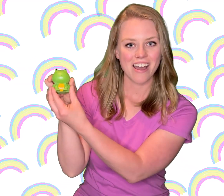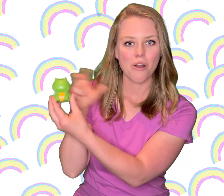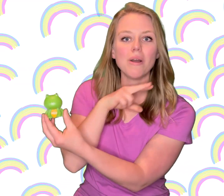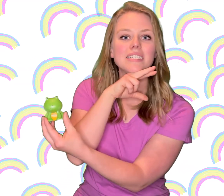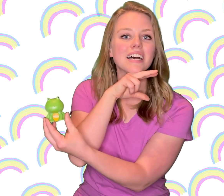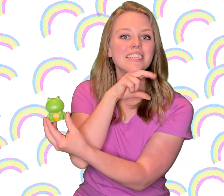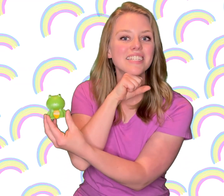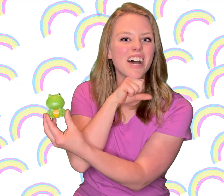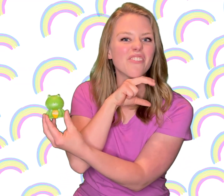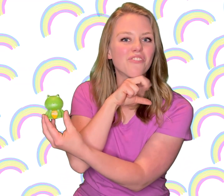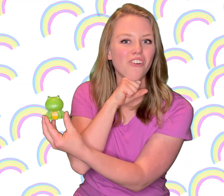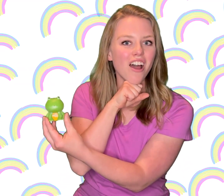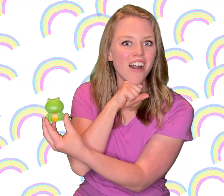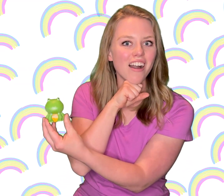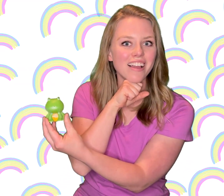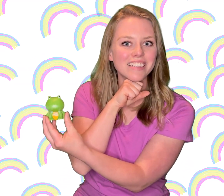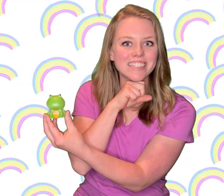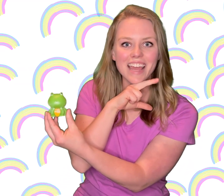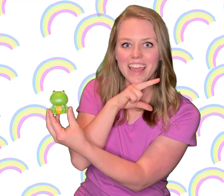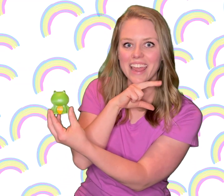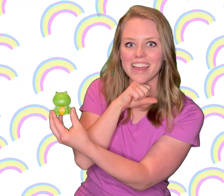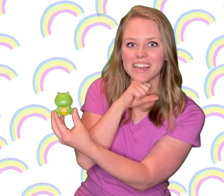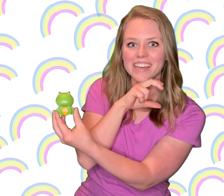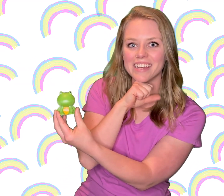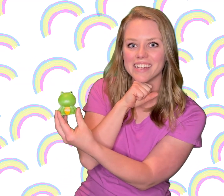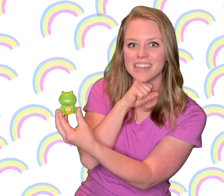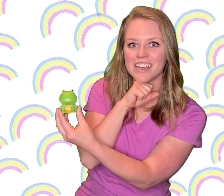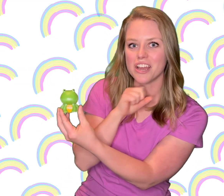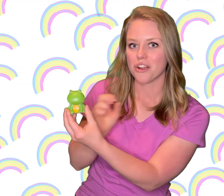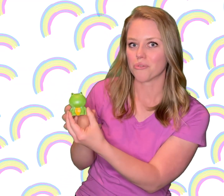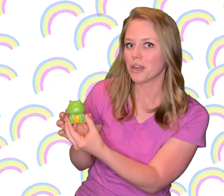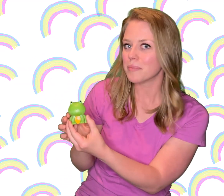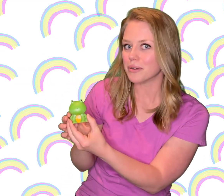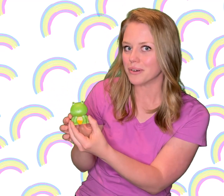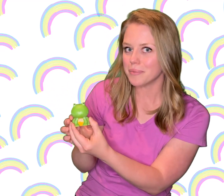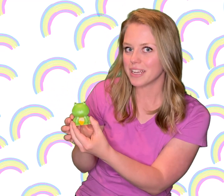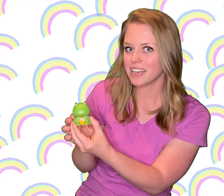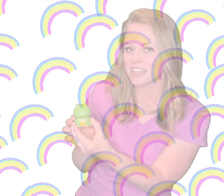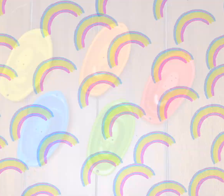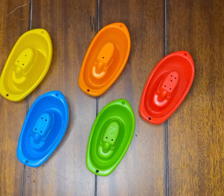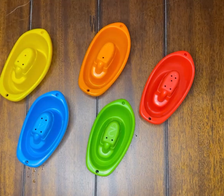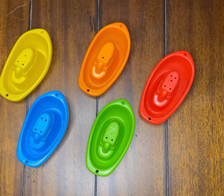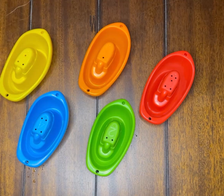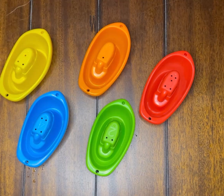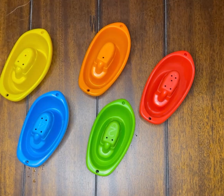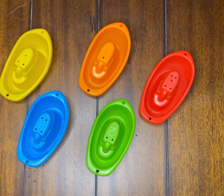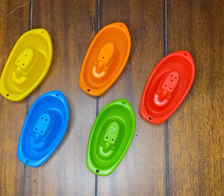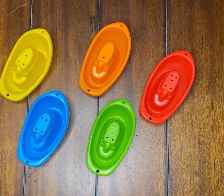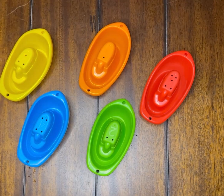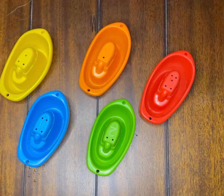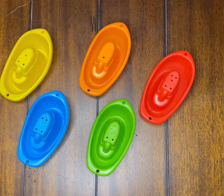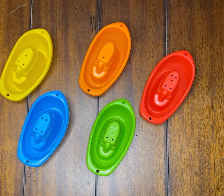What does a frog say? Ribbit, ribbit. Can you point to the green